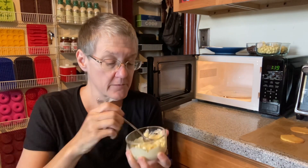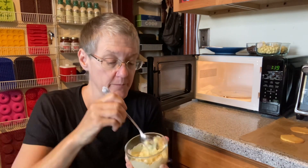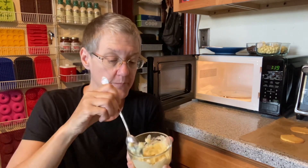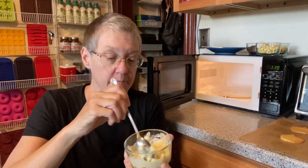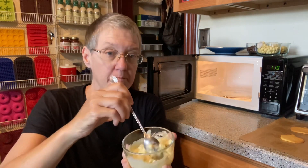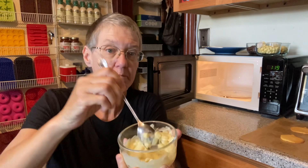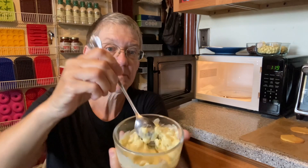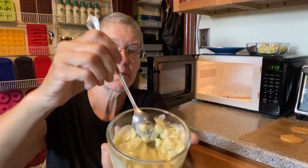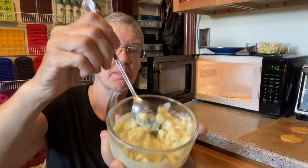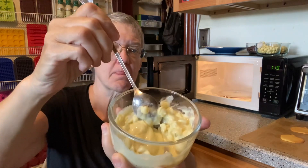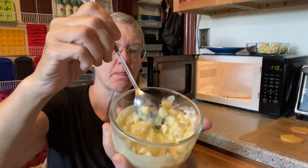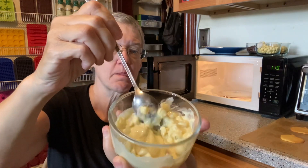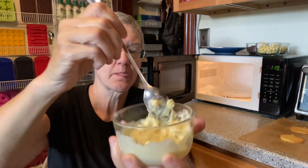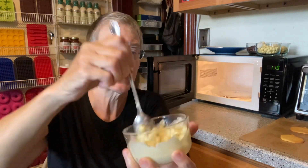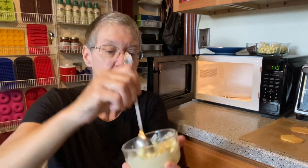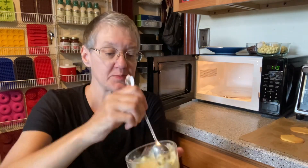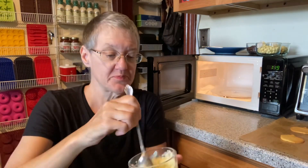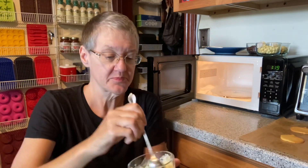Maybe 2 will be enough.